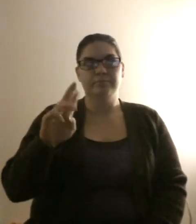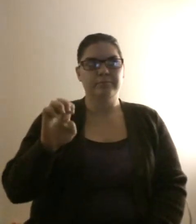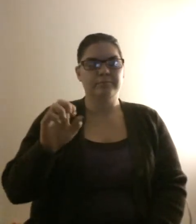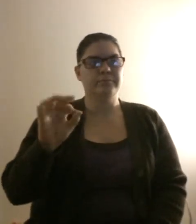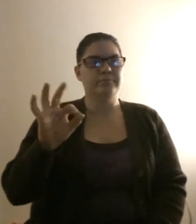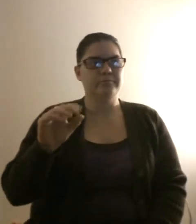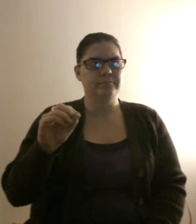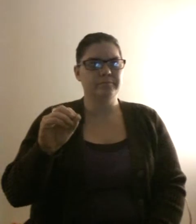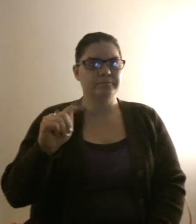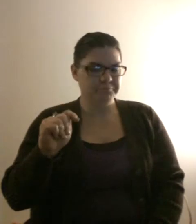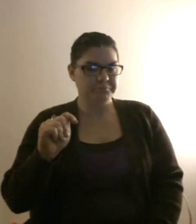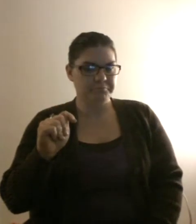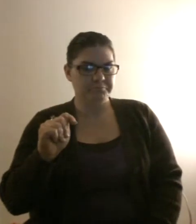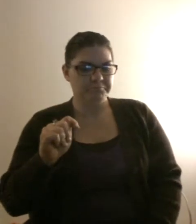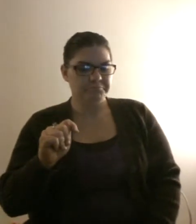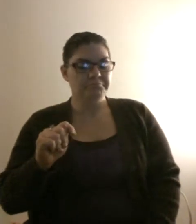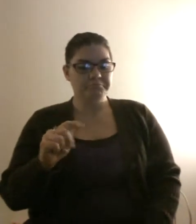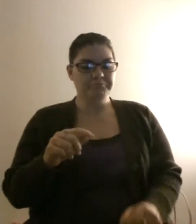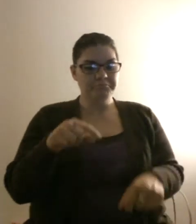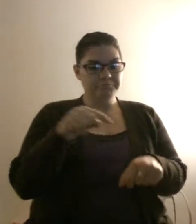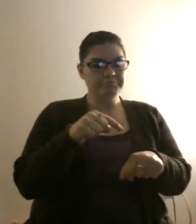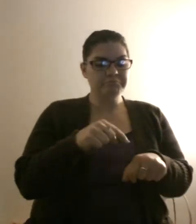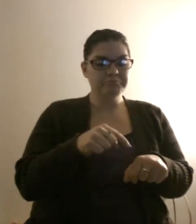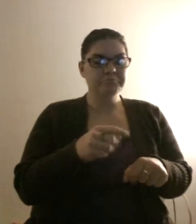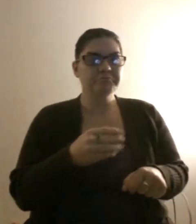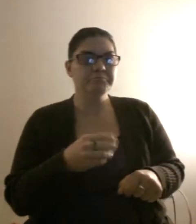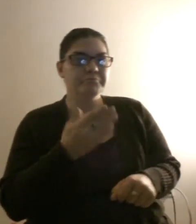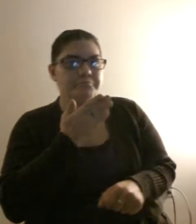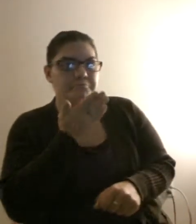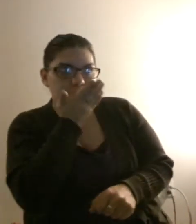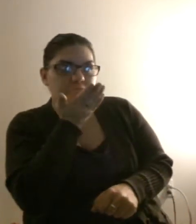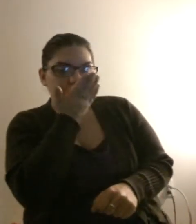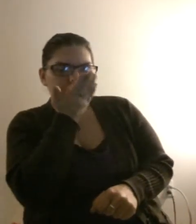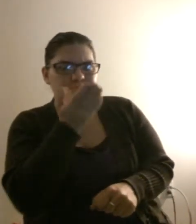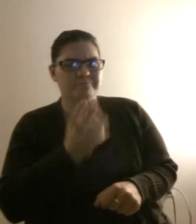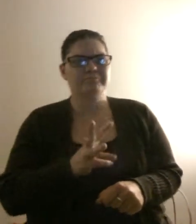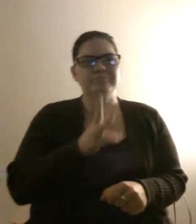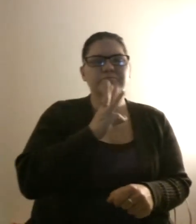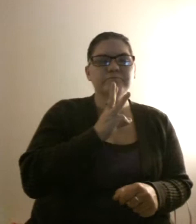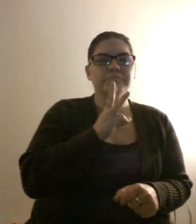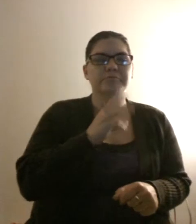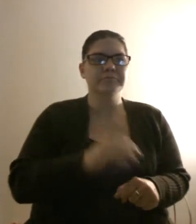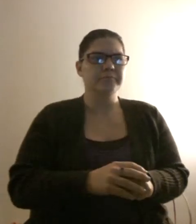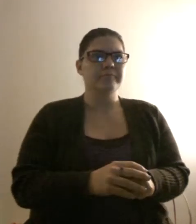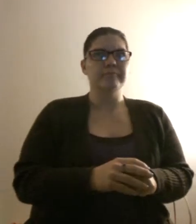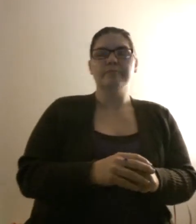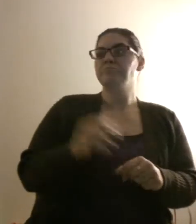that has collected on the grass. That's one example. Another example of condensation. I'm sure you've all experienced this one. Nathan? When,